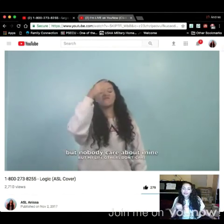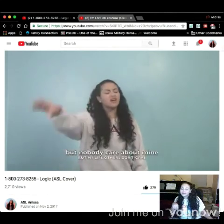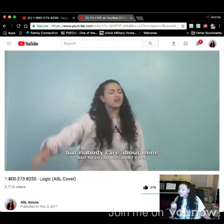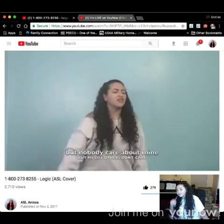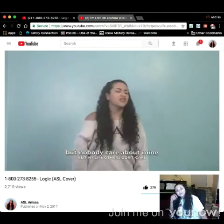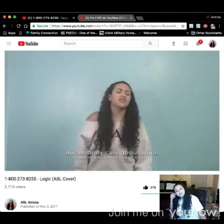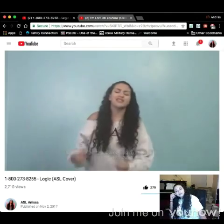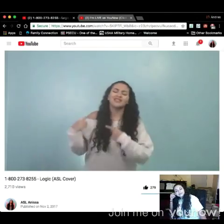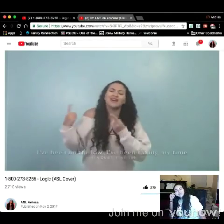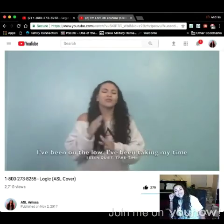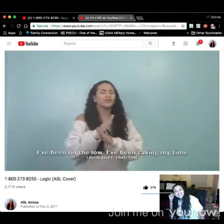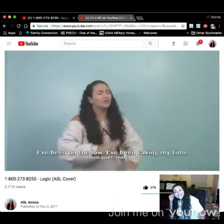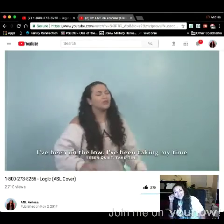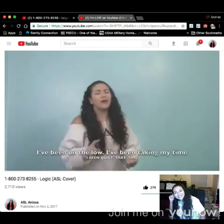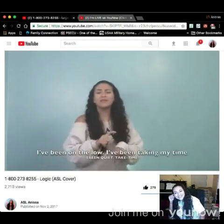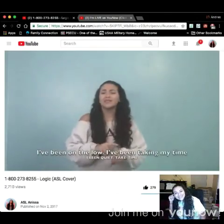part up.